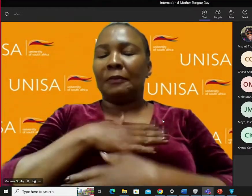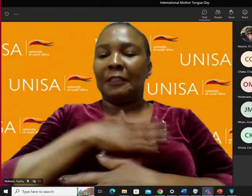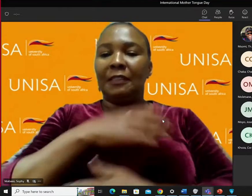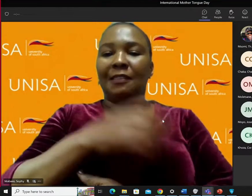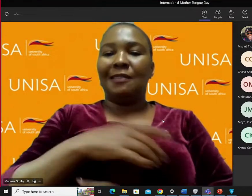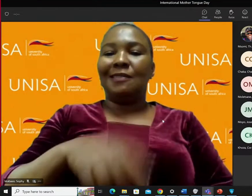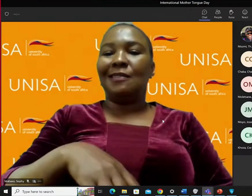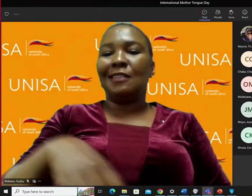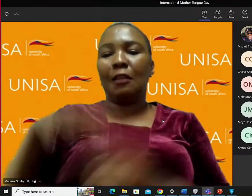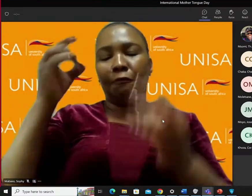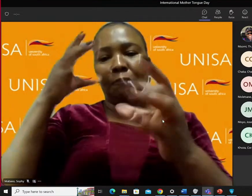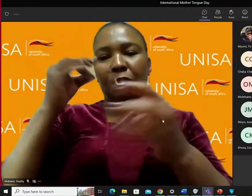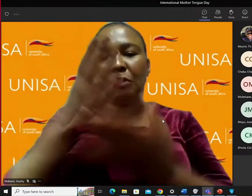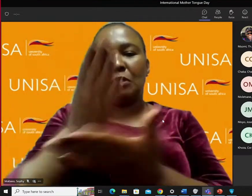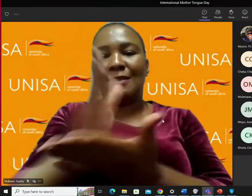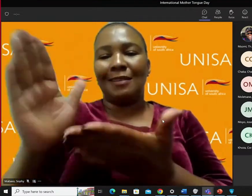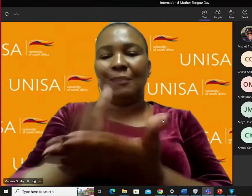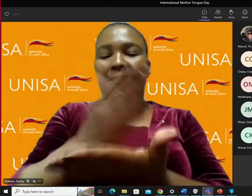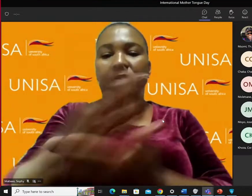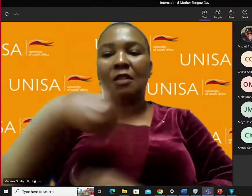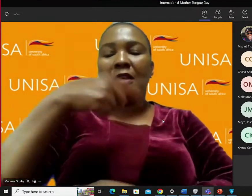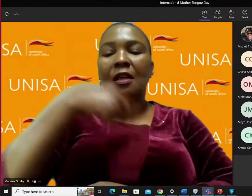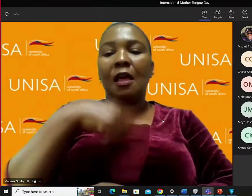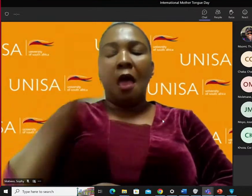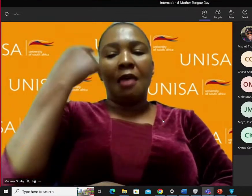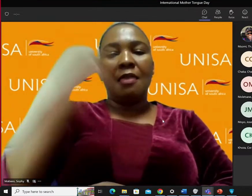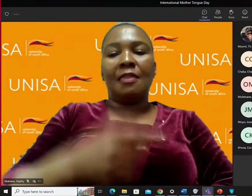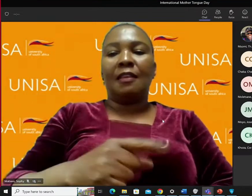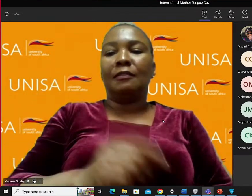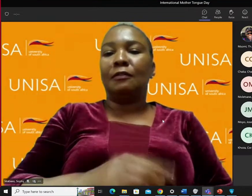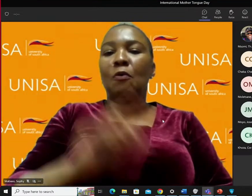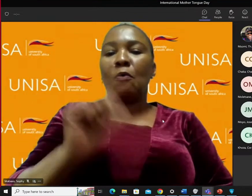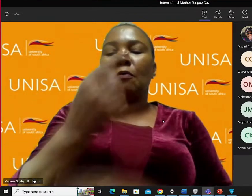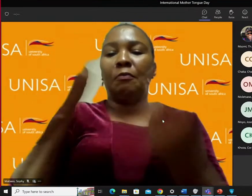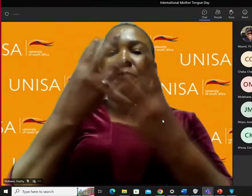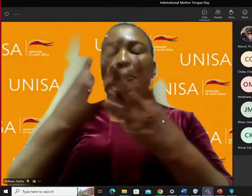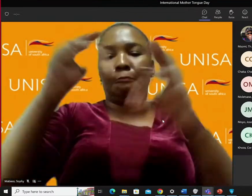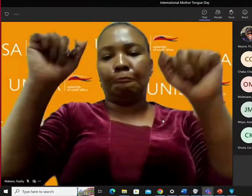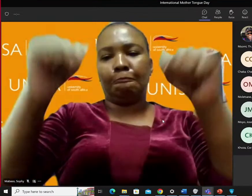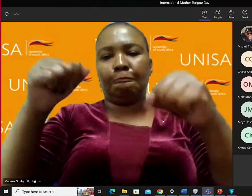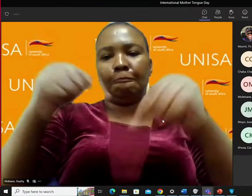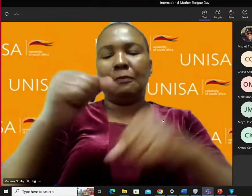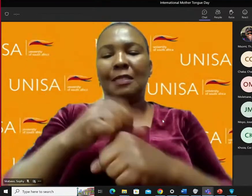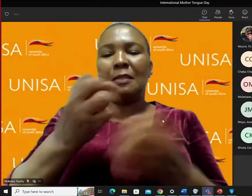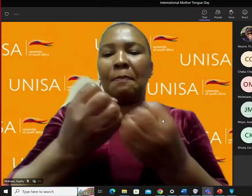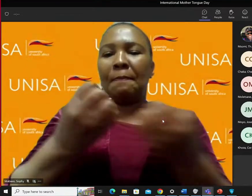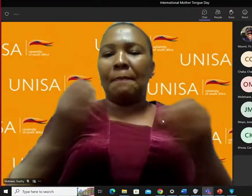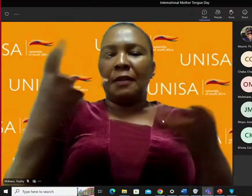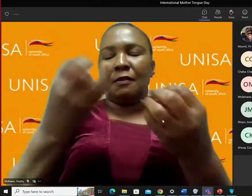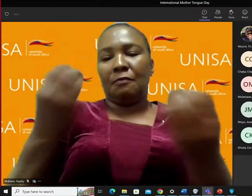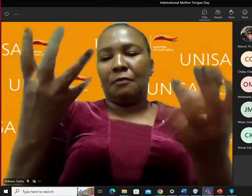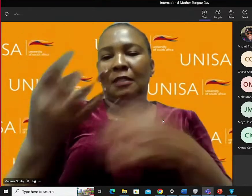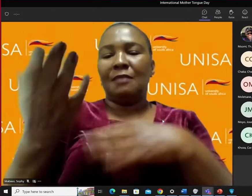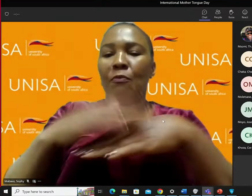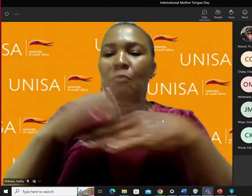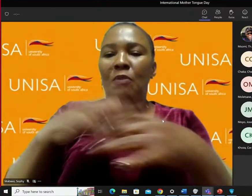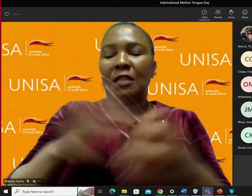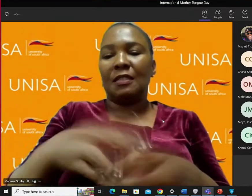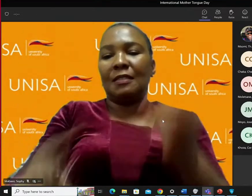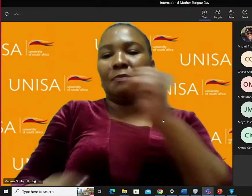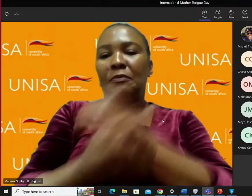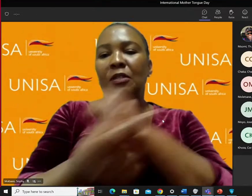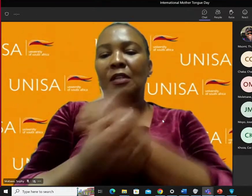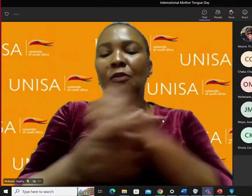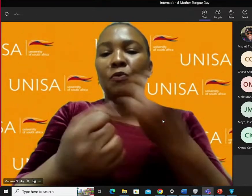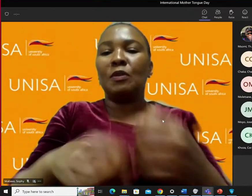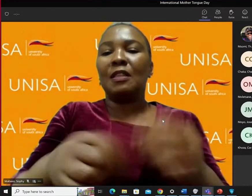shared with us. I think the colleagues in here can agree that there is a lot that's happening with regard to our indigenous